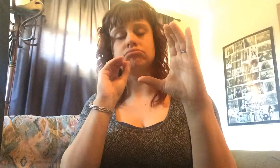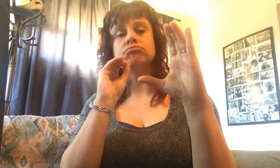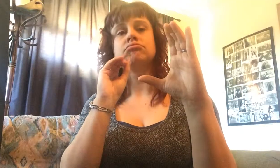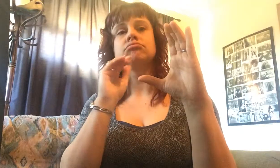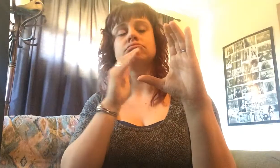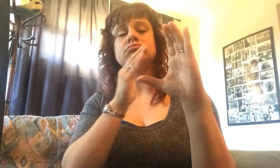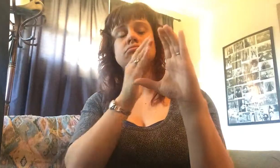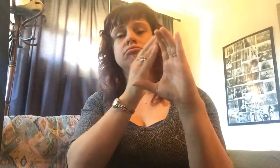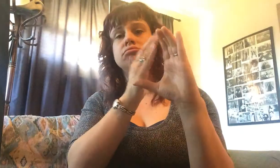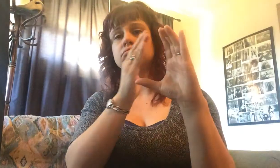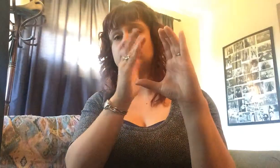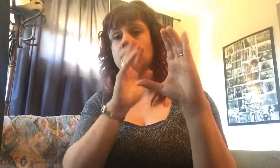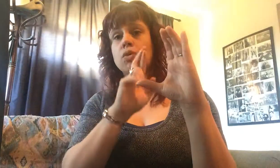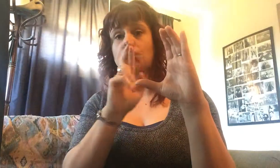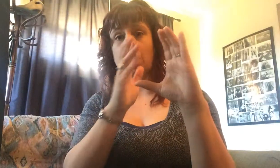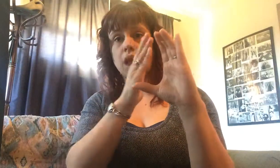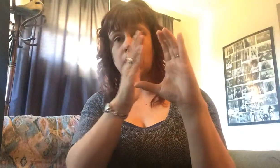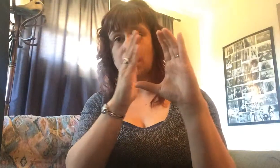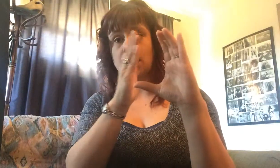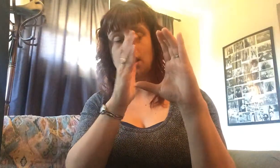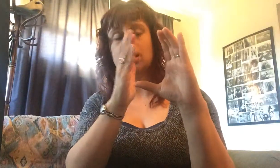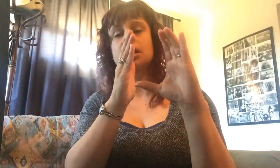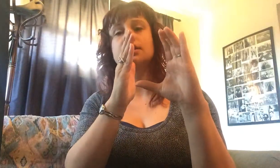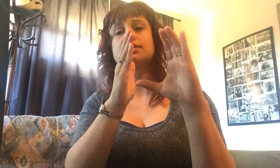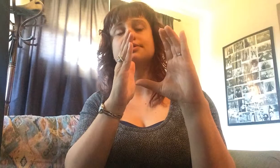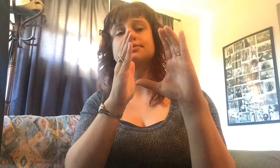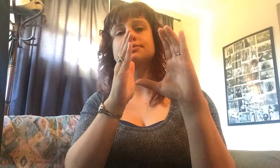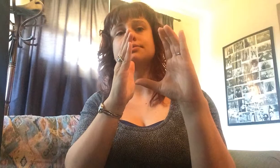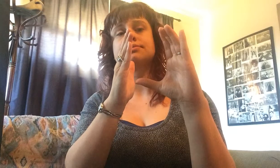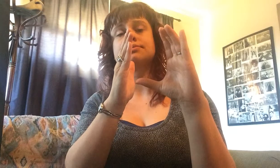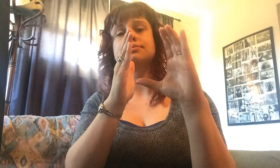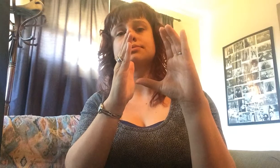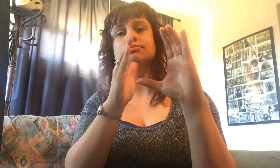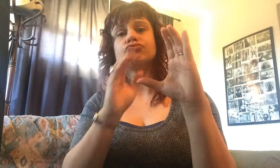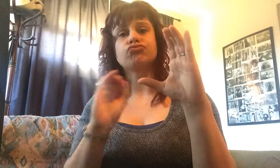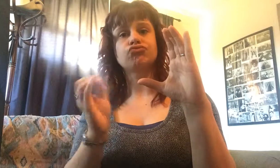Oxygen inside of the heart is going to carry the deoxygenated blood.